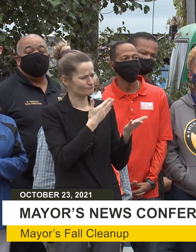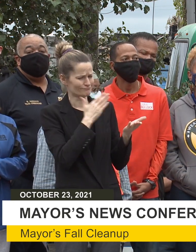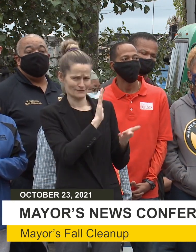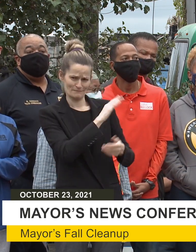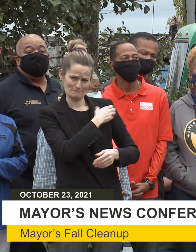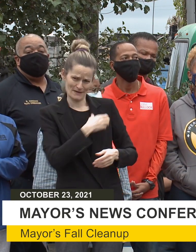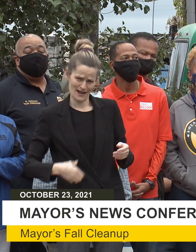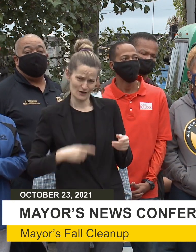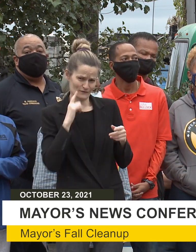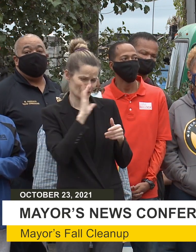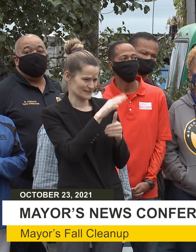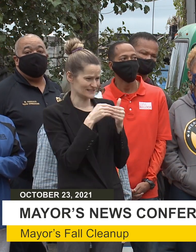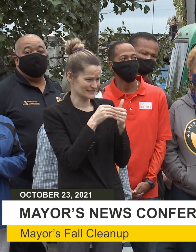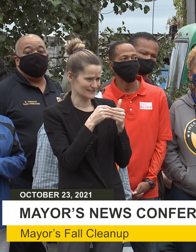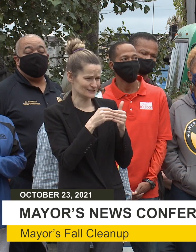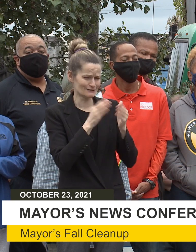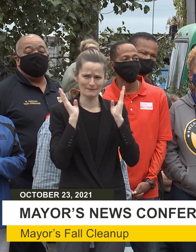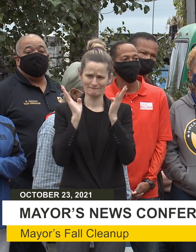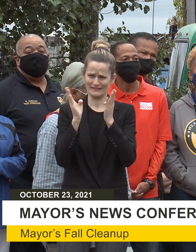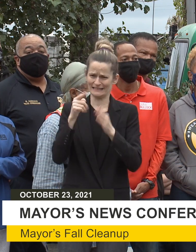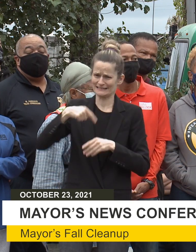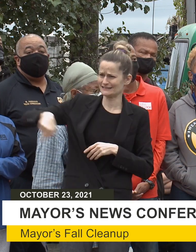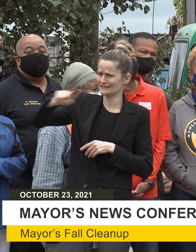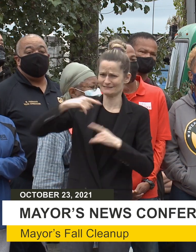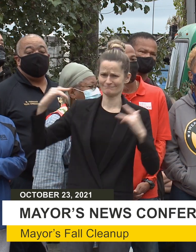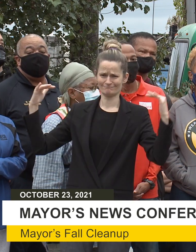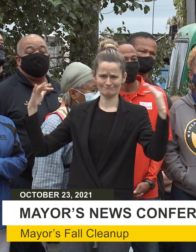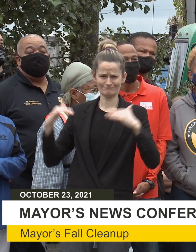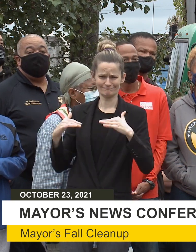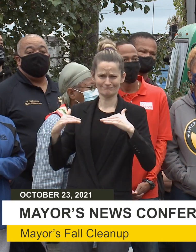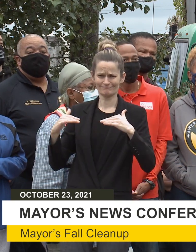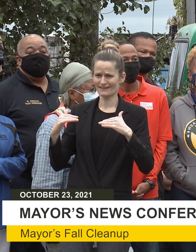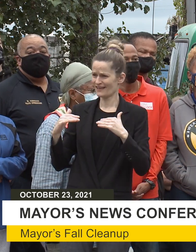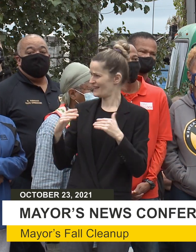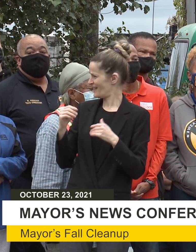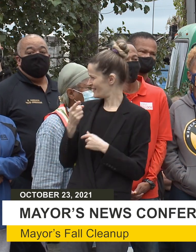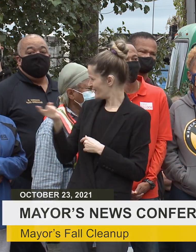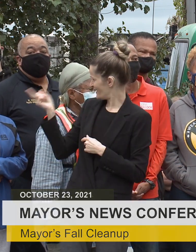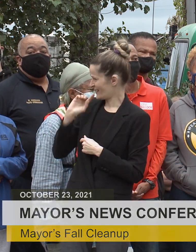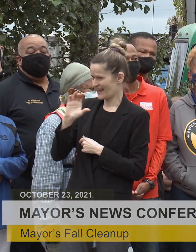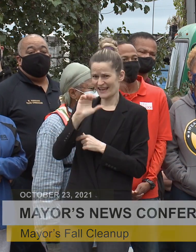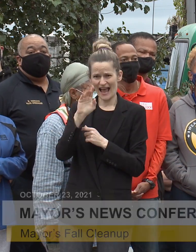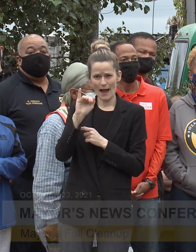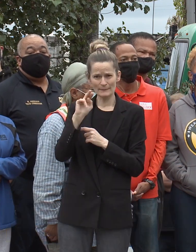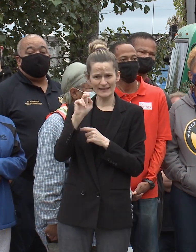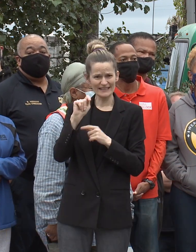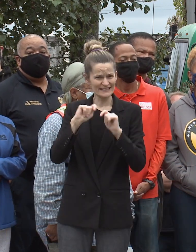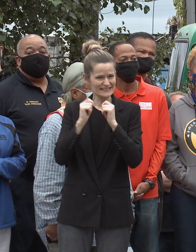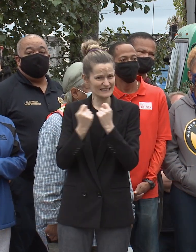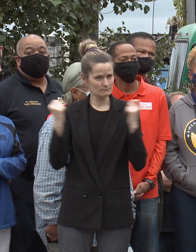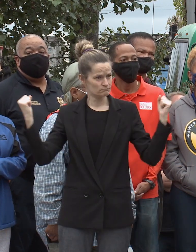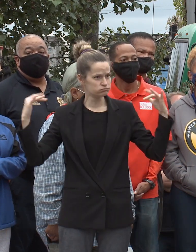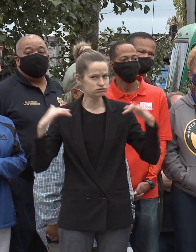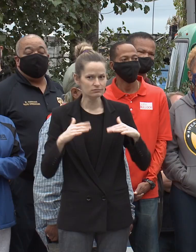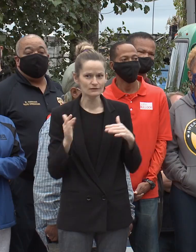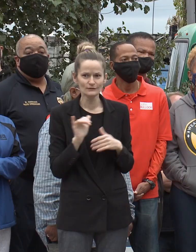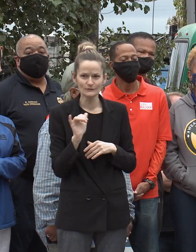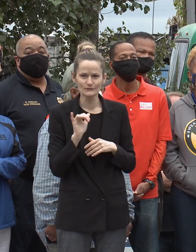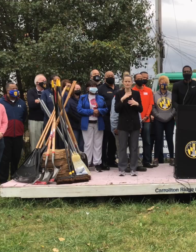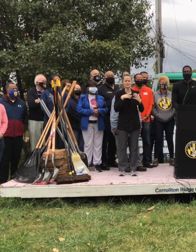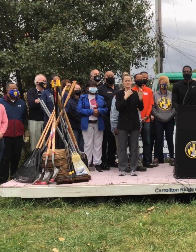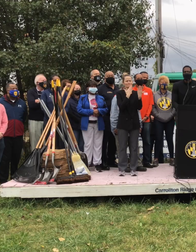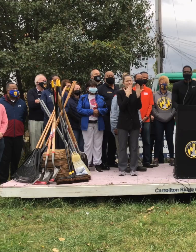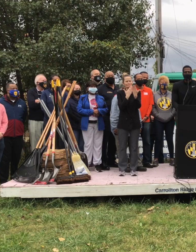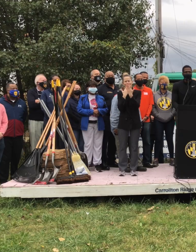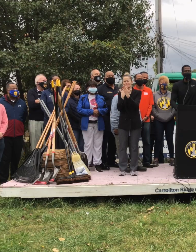out here, and to the entire cabinet for being out here this morning. Also want to just give a big thank you to the DPW